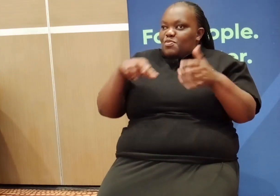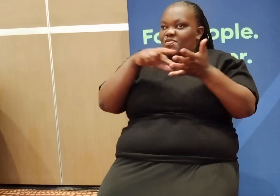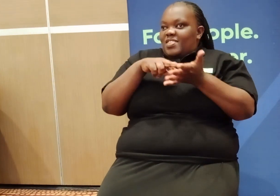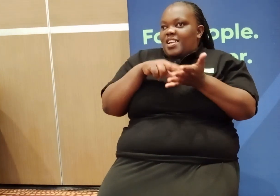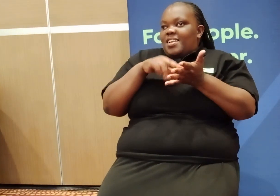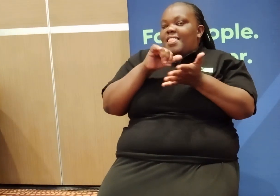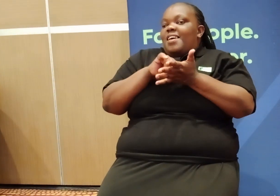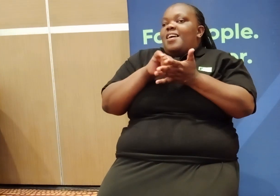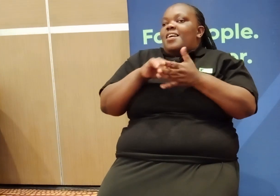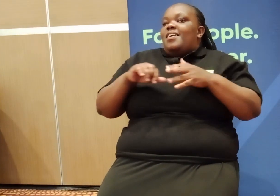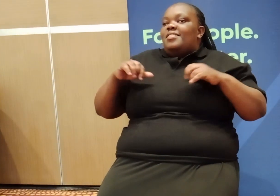we stretch a bit?